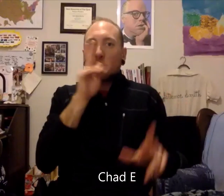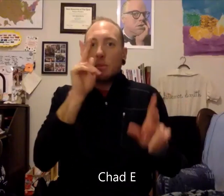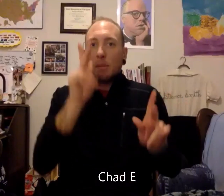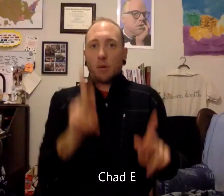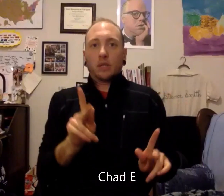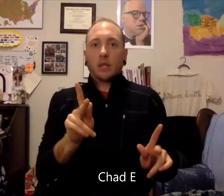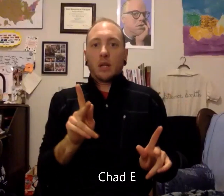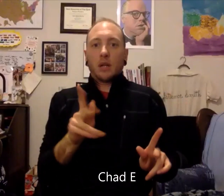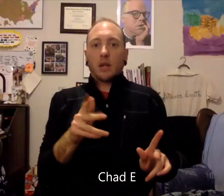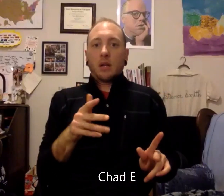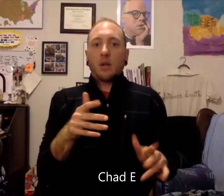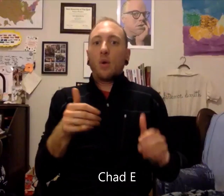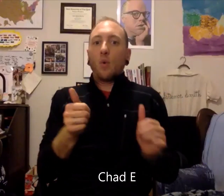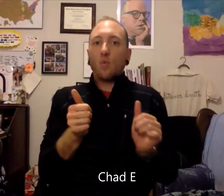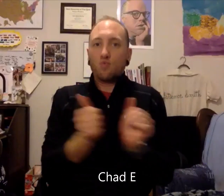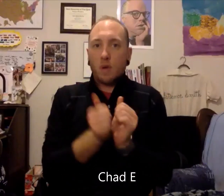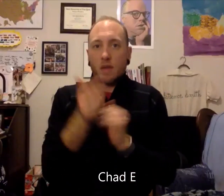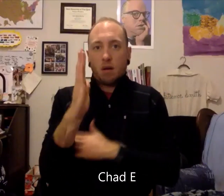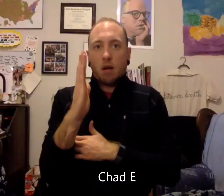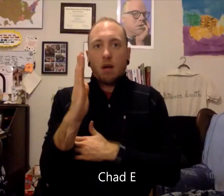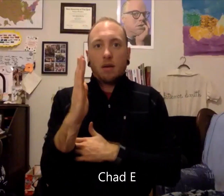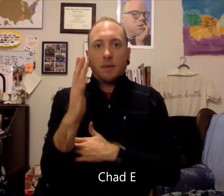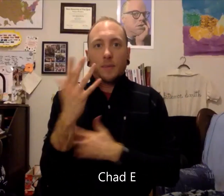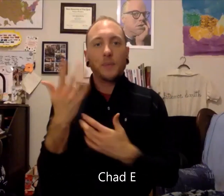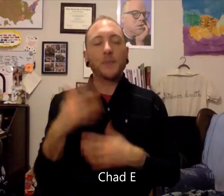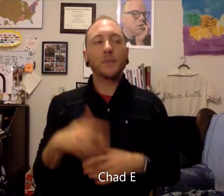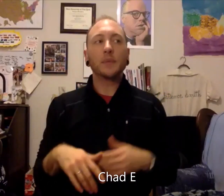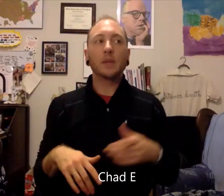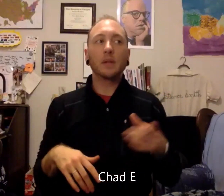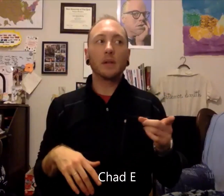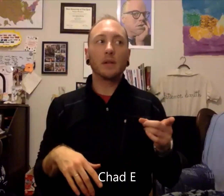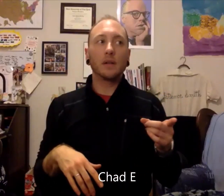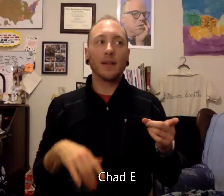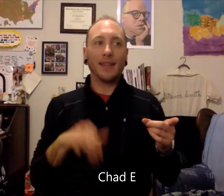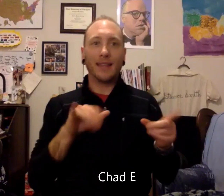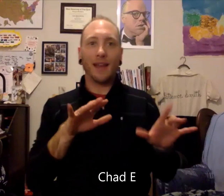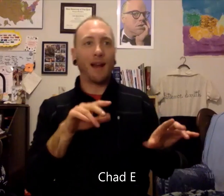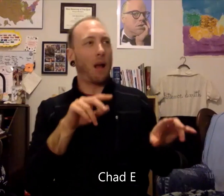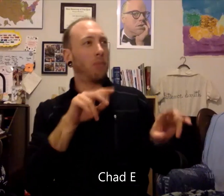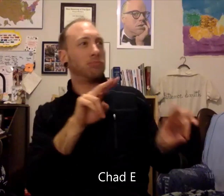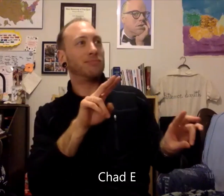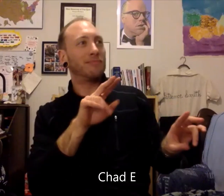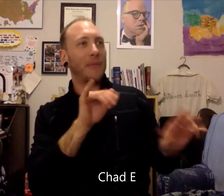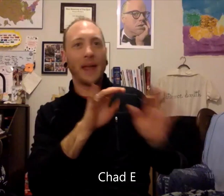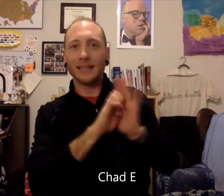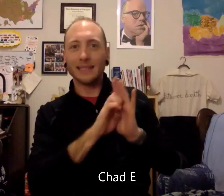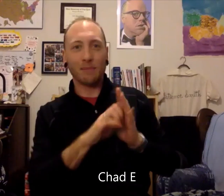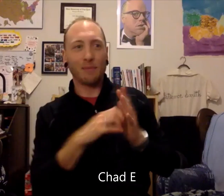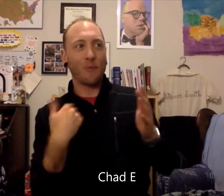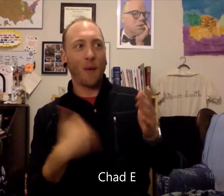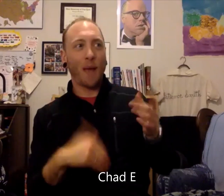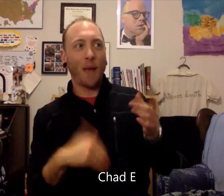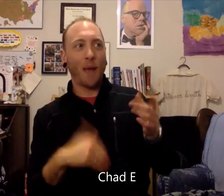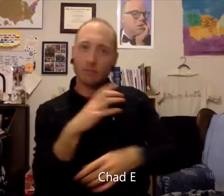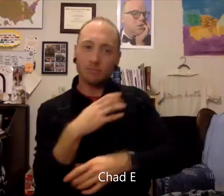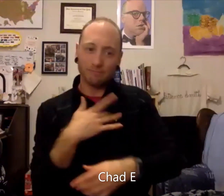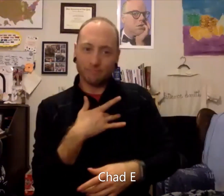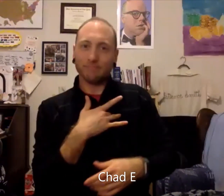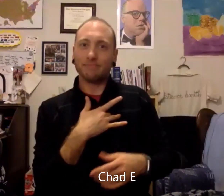God in his life, and the example of that, is so powerful because he, I've lost both my